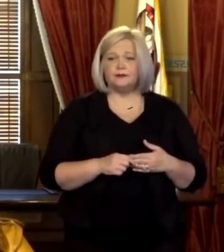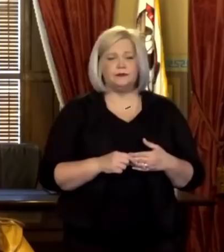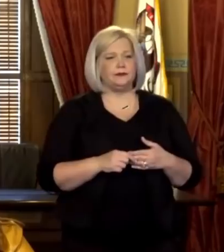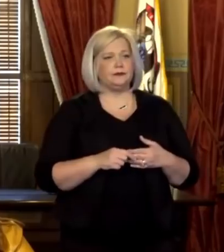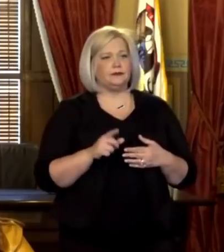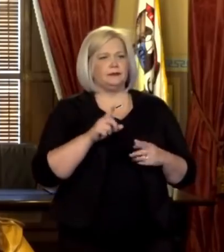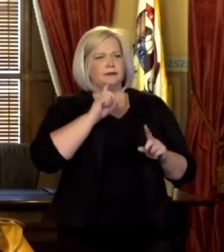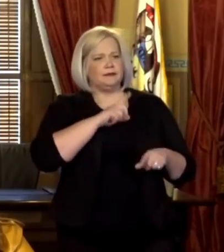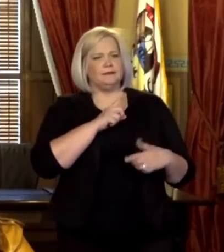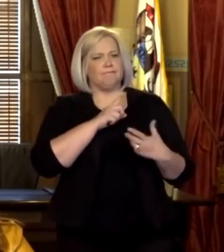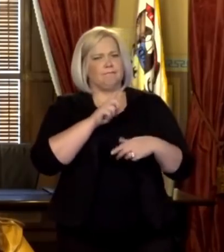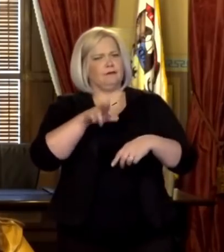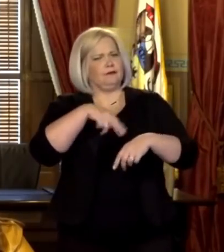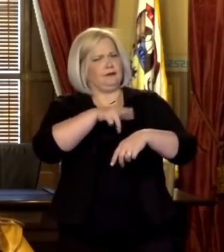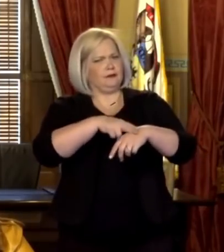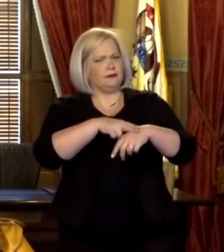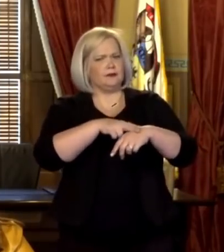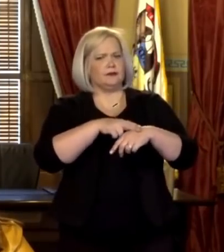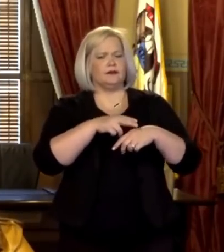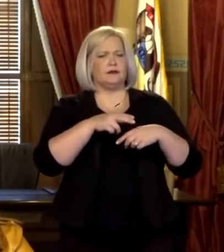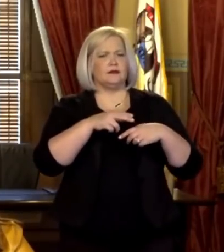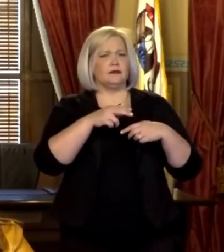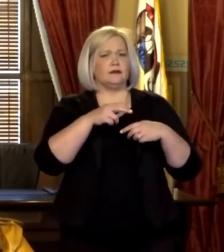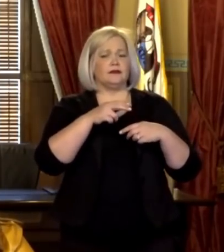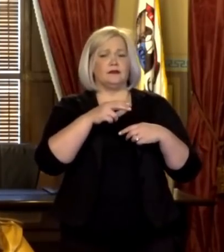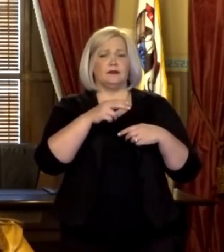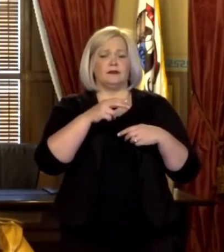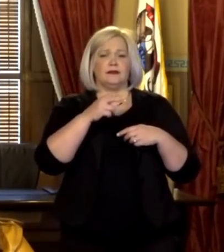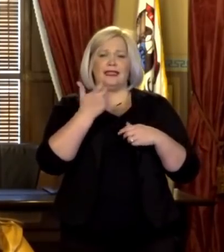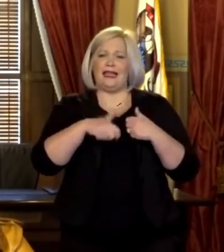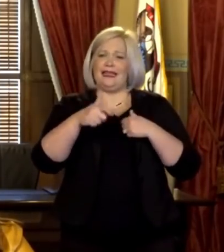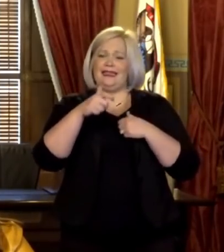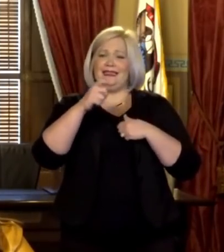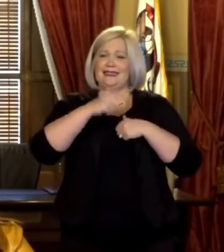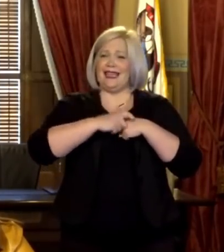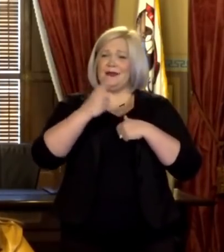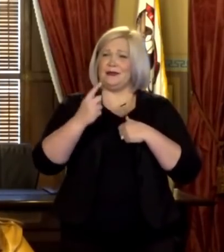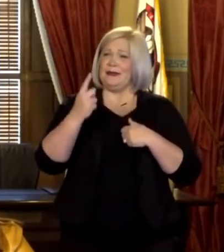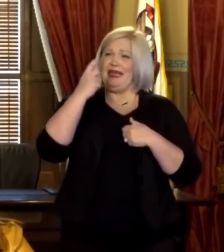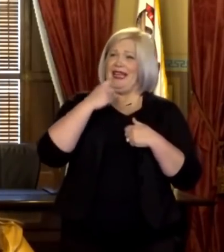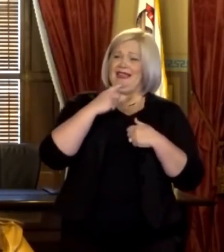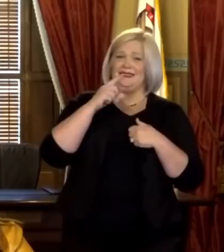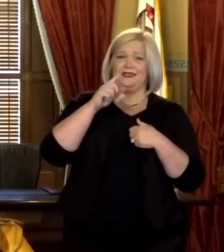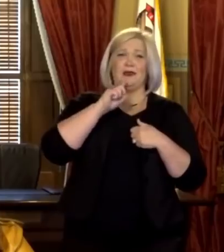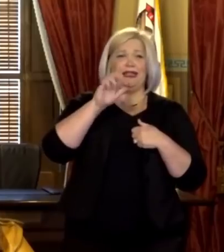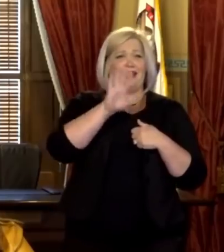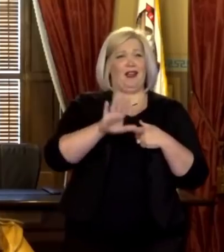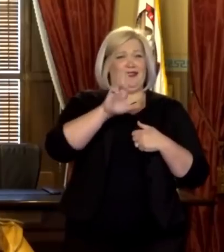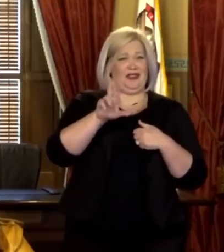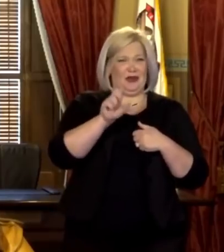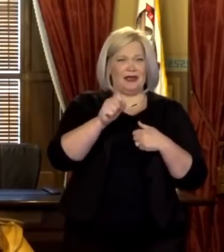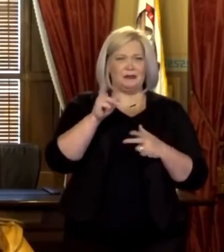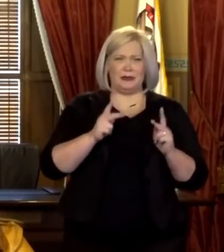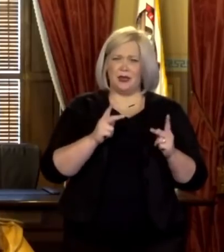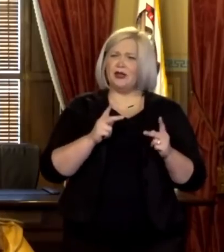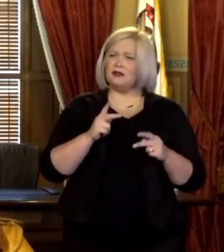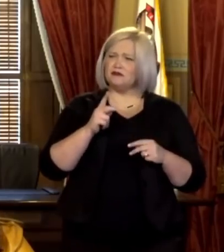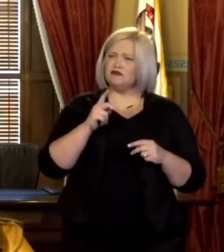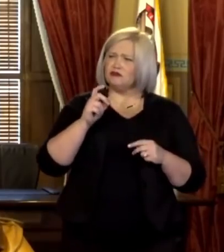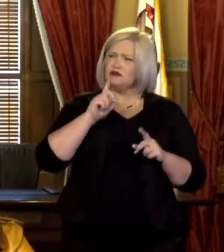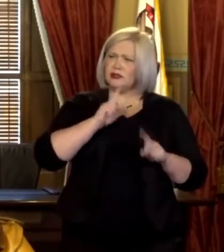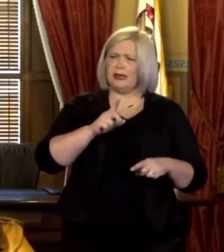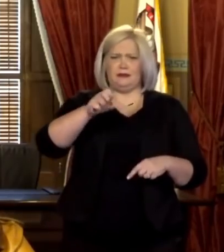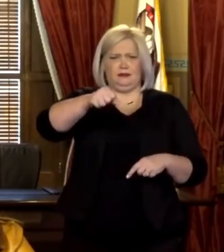think anyone who gets asked that question, I would think across the country would have to say, yes, of course, we're concerned